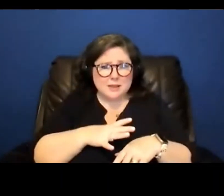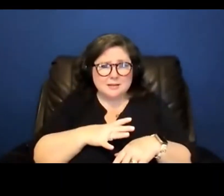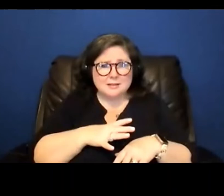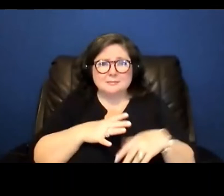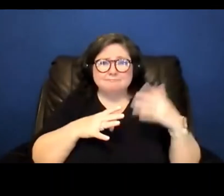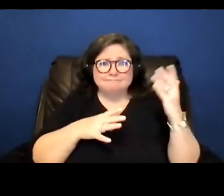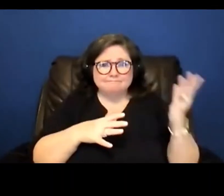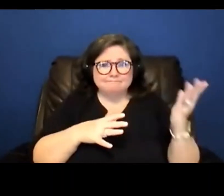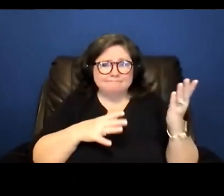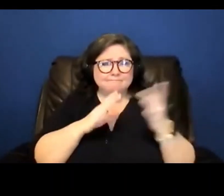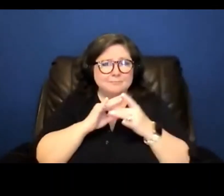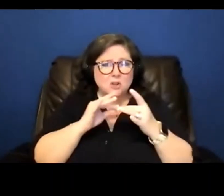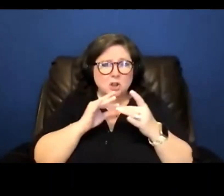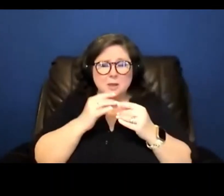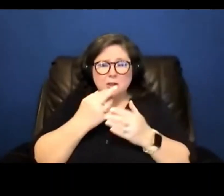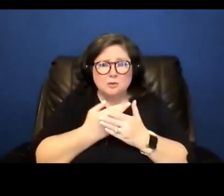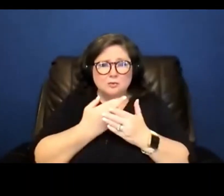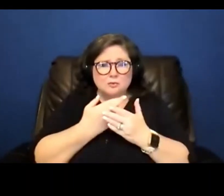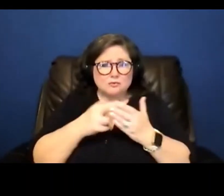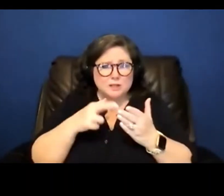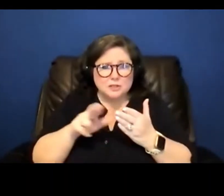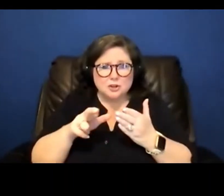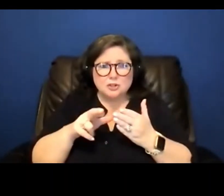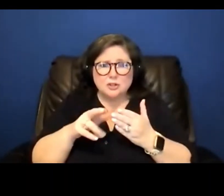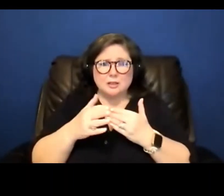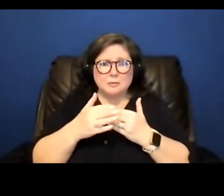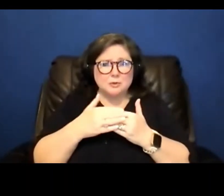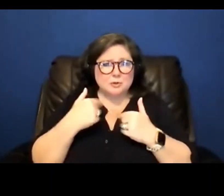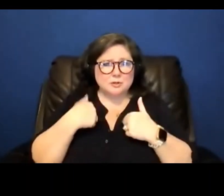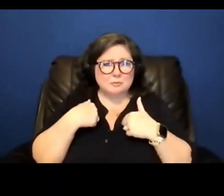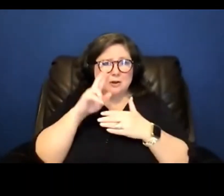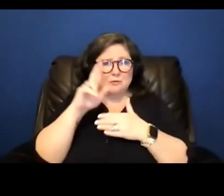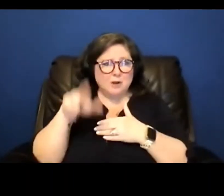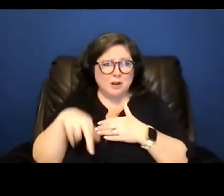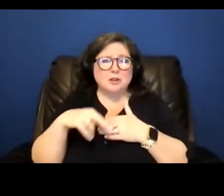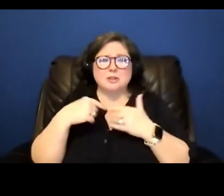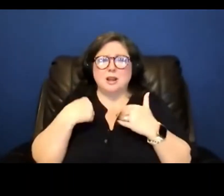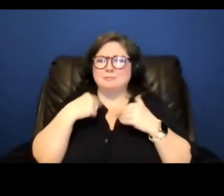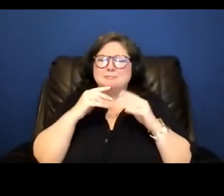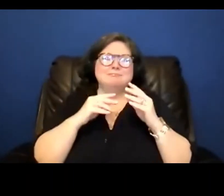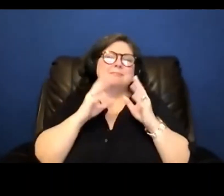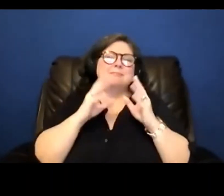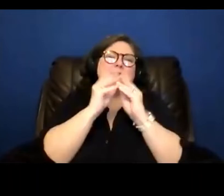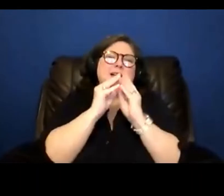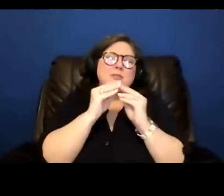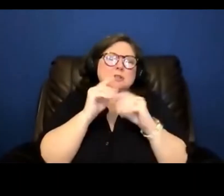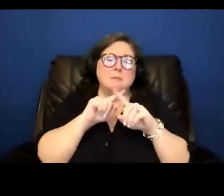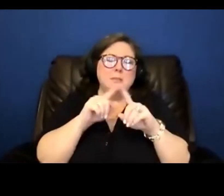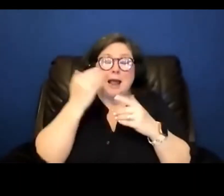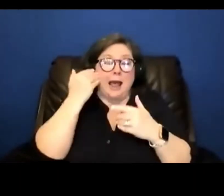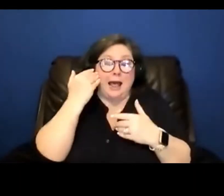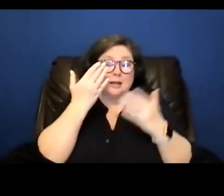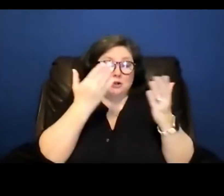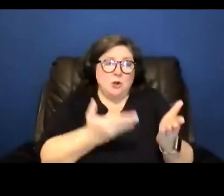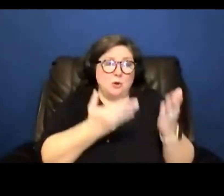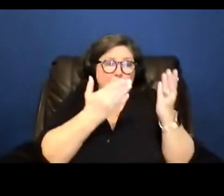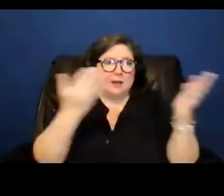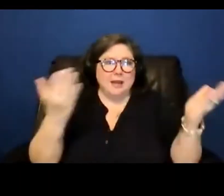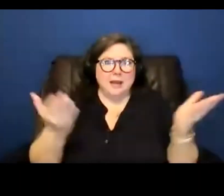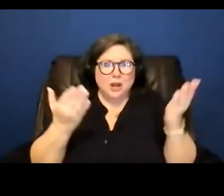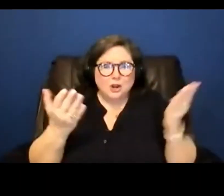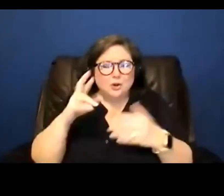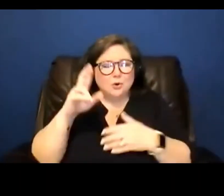about research really that was close to me in Rochester. I've been on conferences, but I didn't know them. But she was right here in